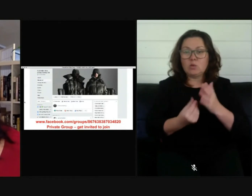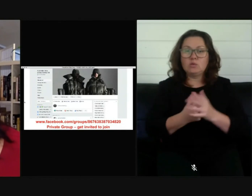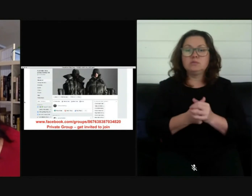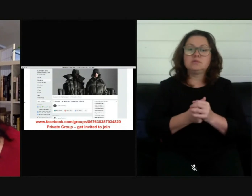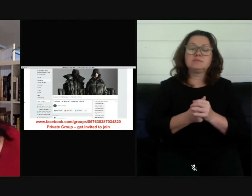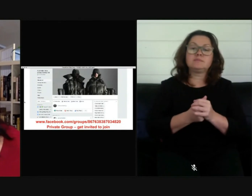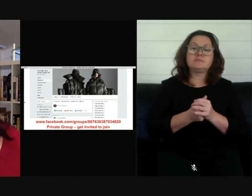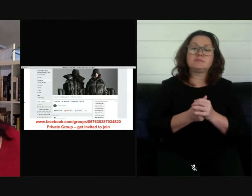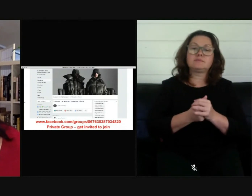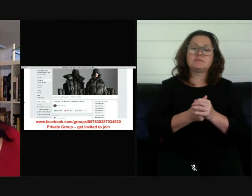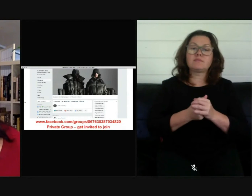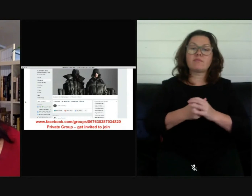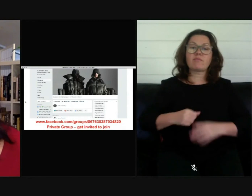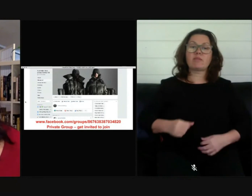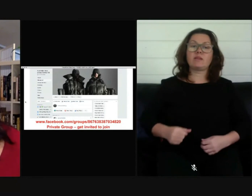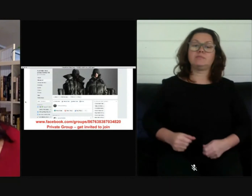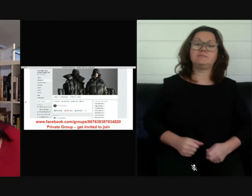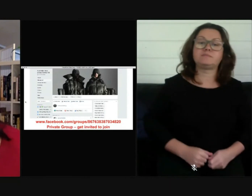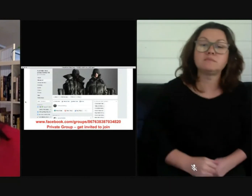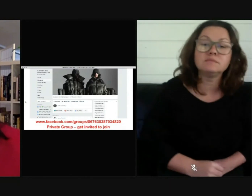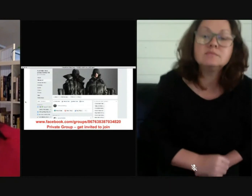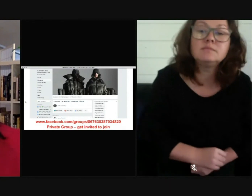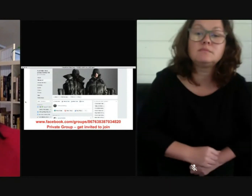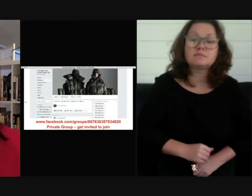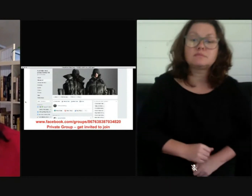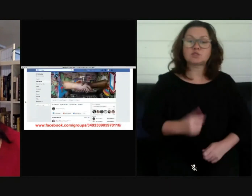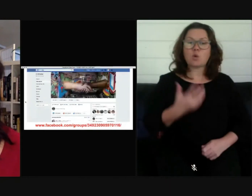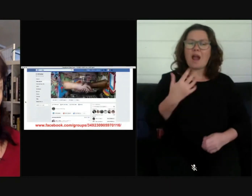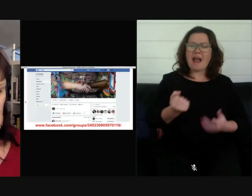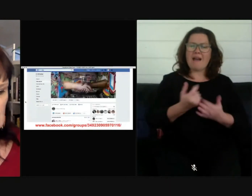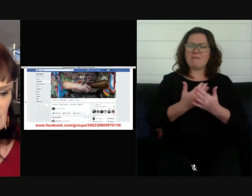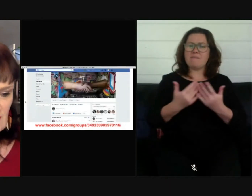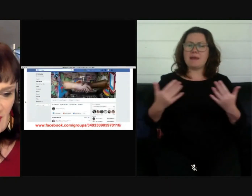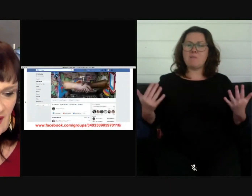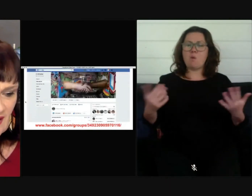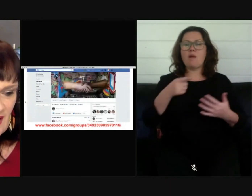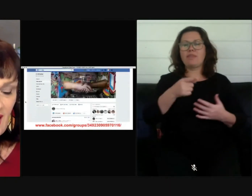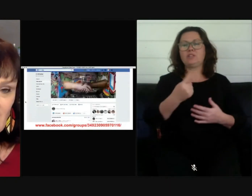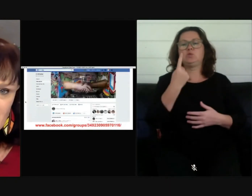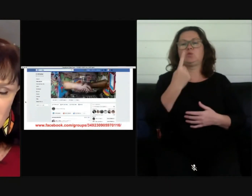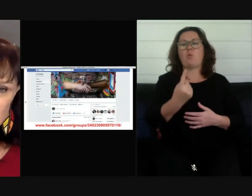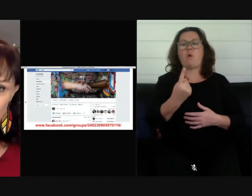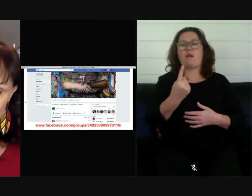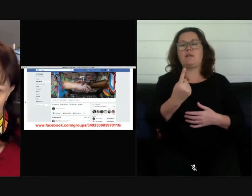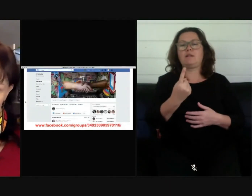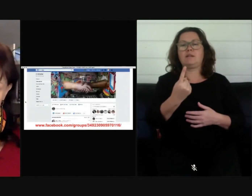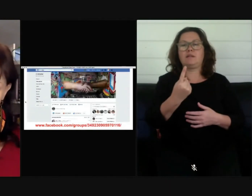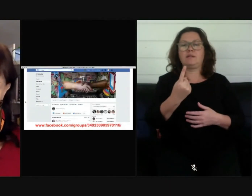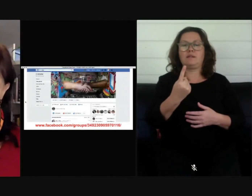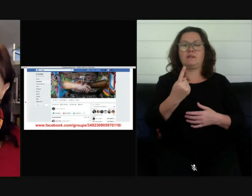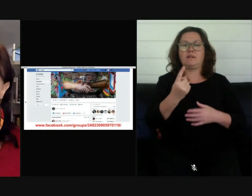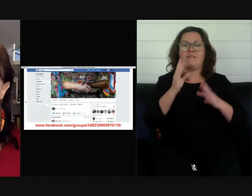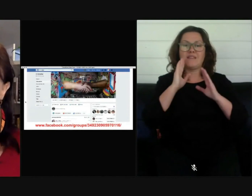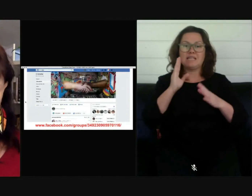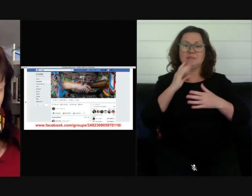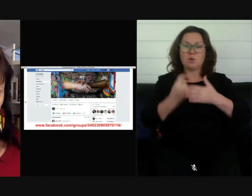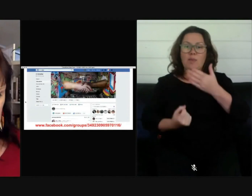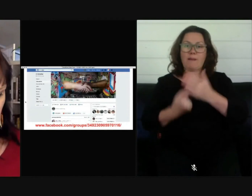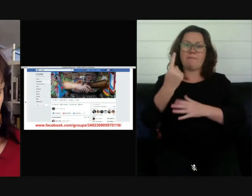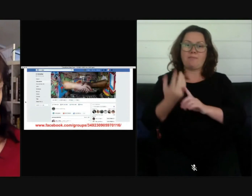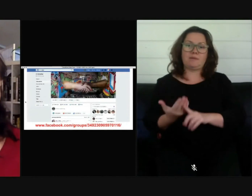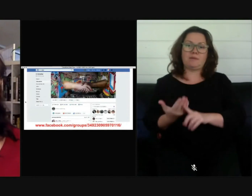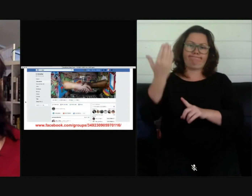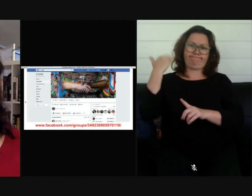earliest Facebook groups that popped up. There's another one called Arts Tasker, which has